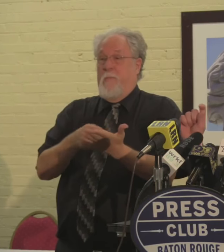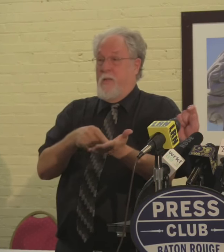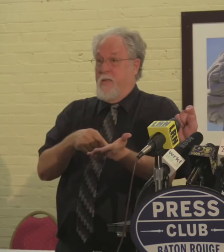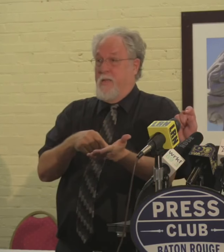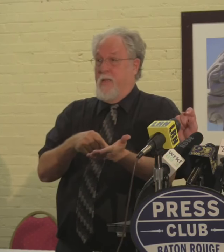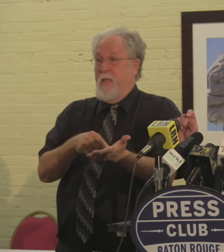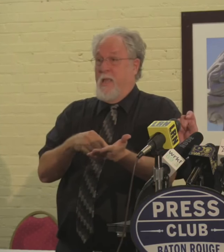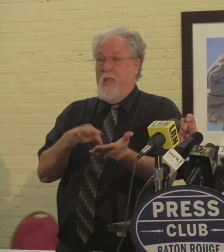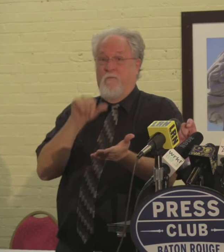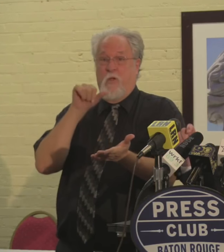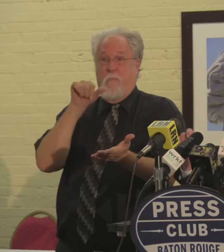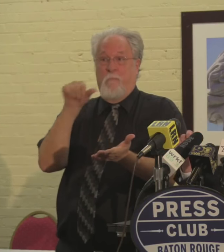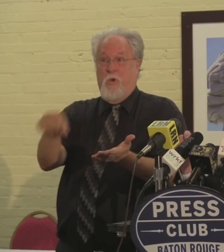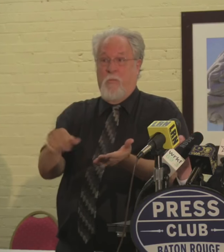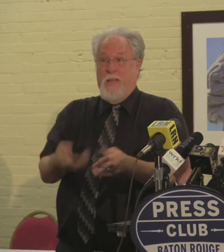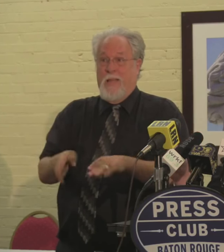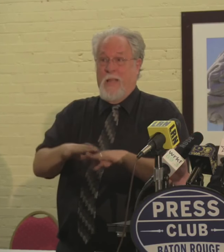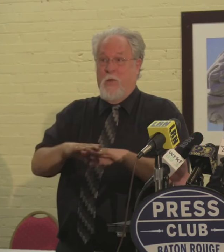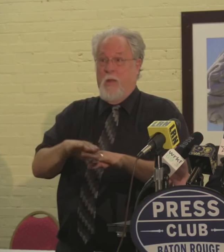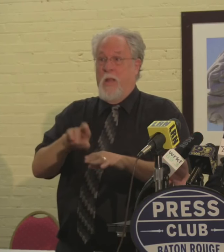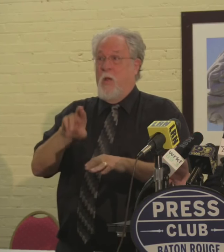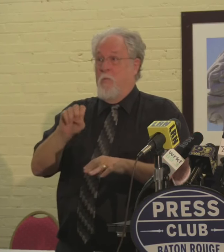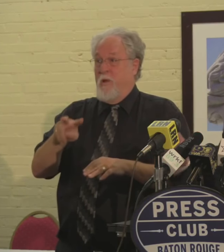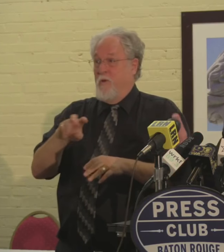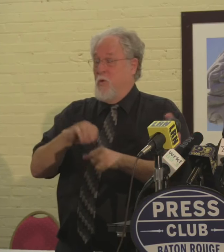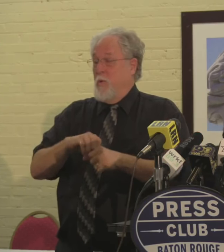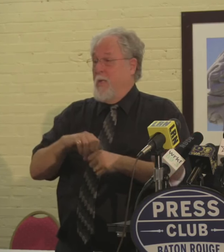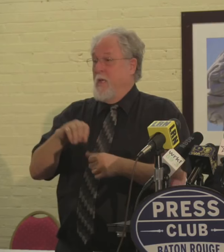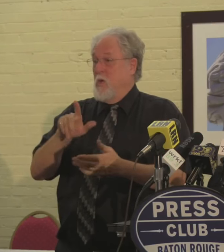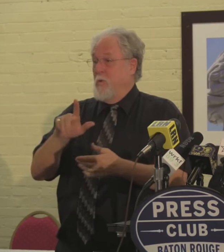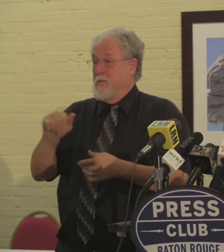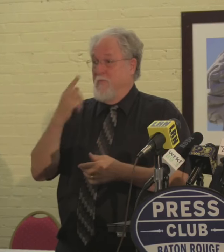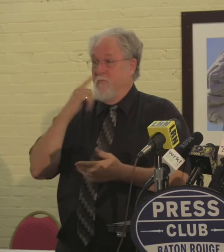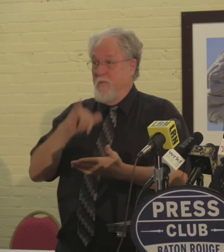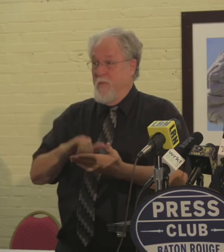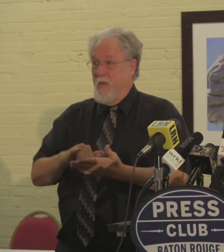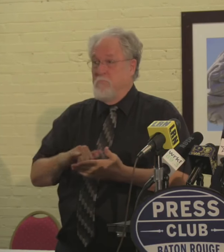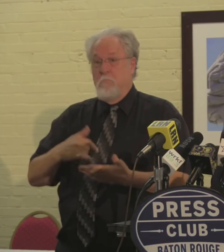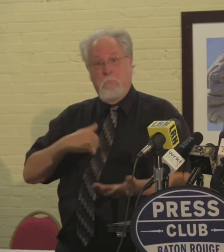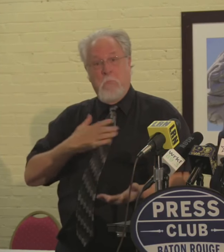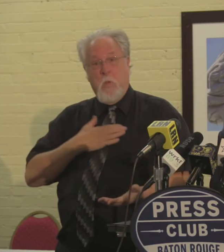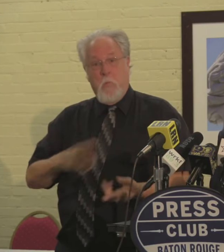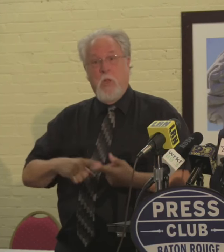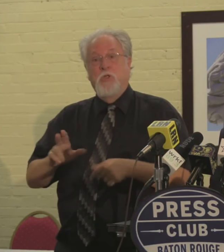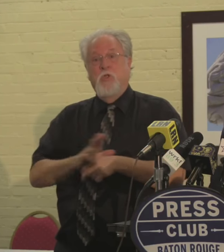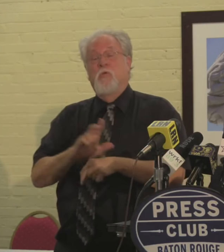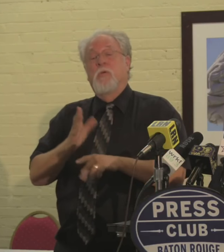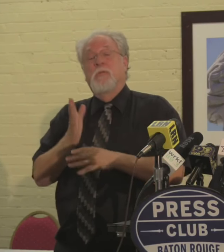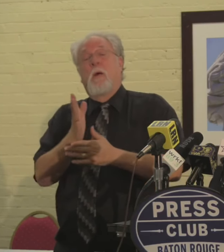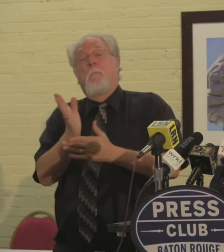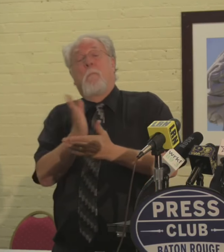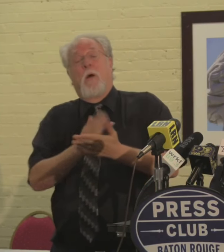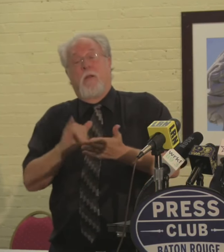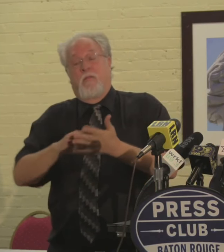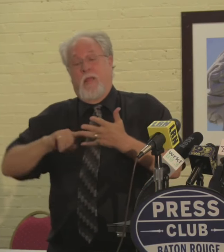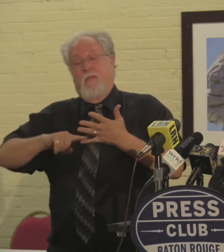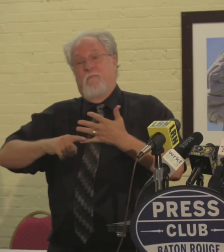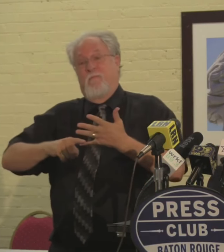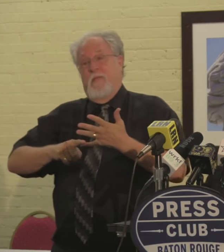to be a permanent increase in revenue in Louisiana because of that, I am willing to use some part of that fifth